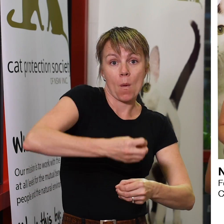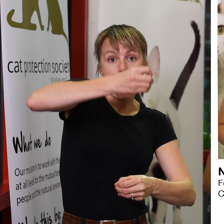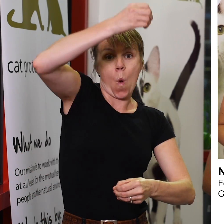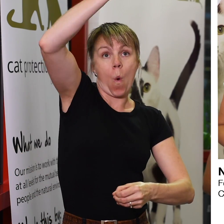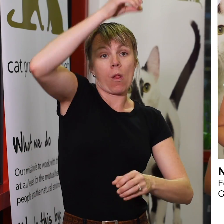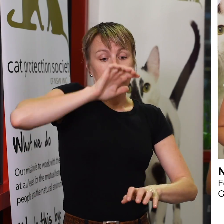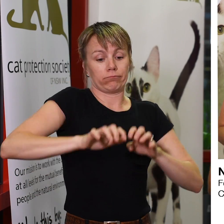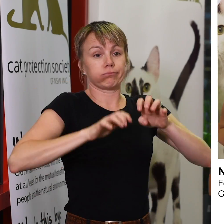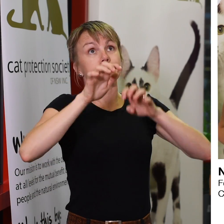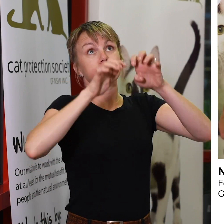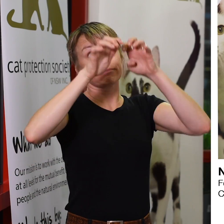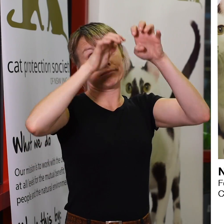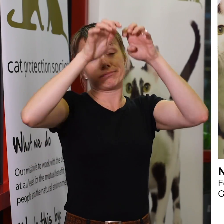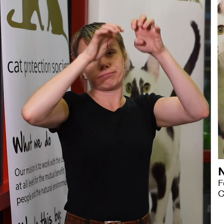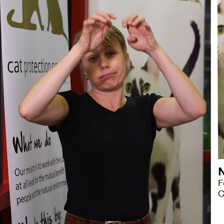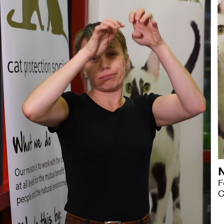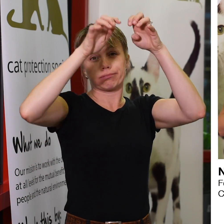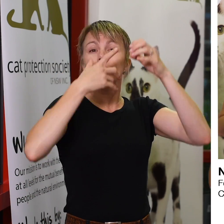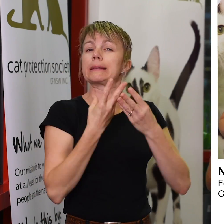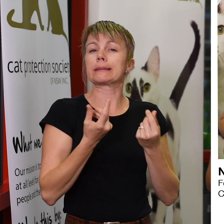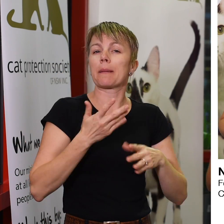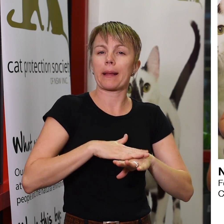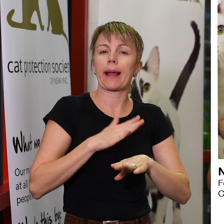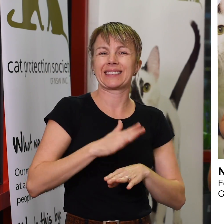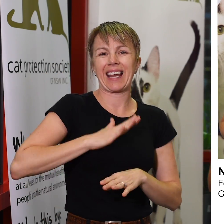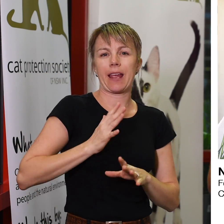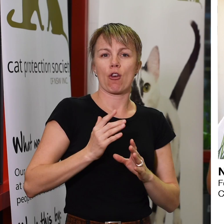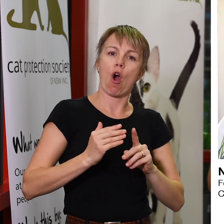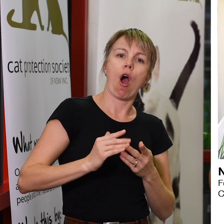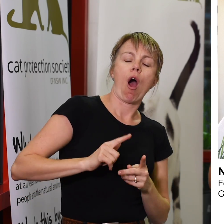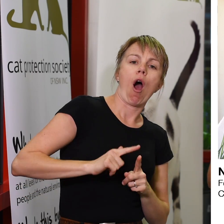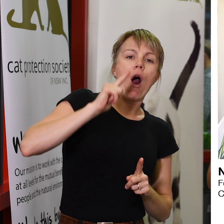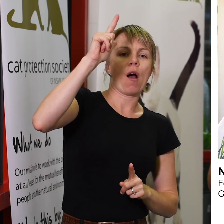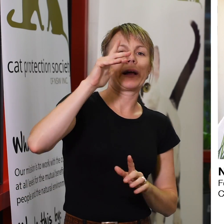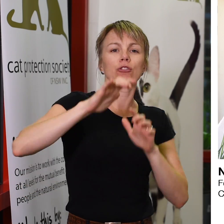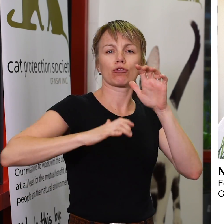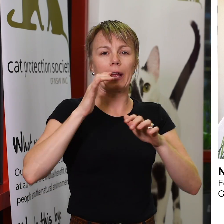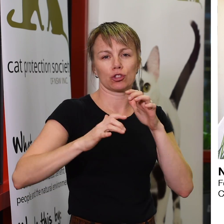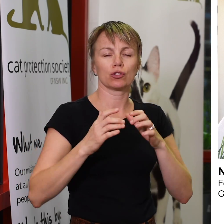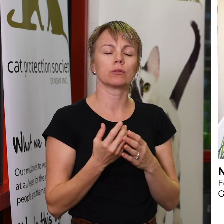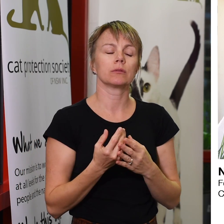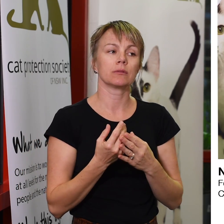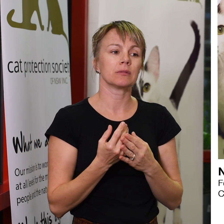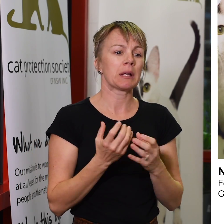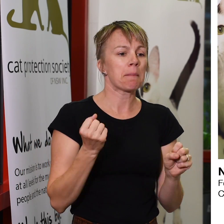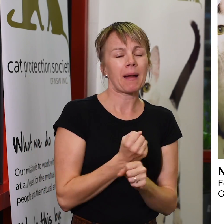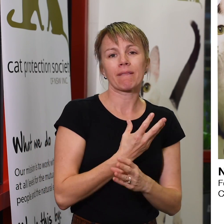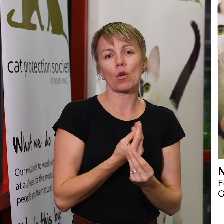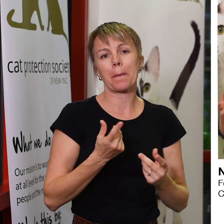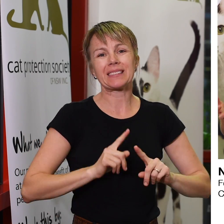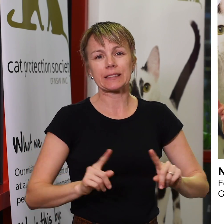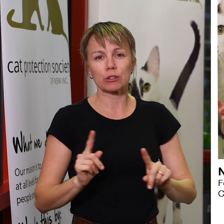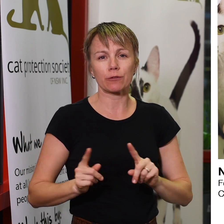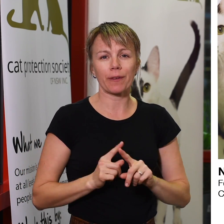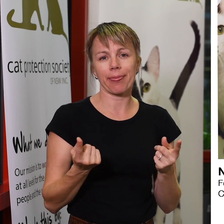to help the cat scratch up high as well. There's ones that are sisal, carpet. The cardboard ones even come